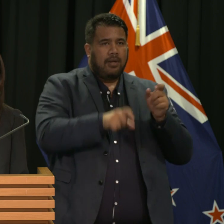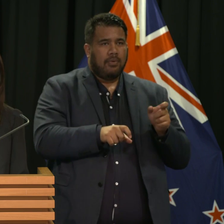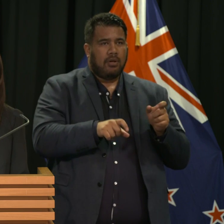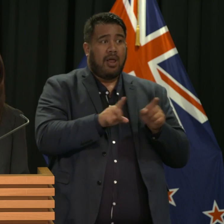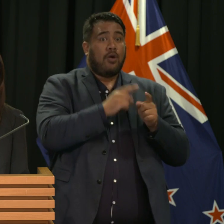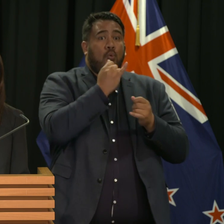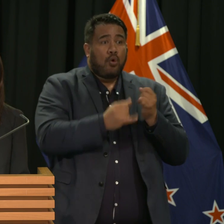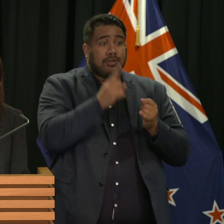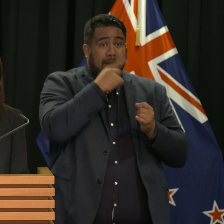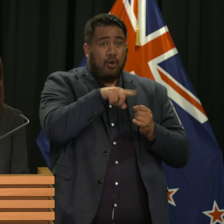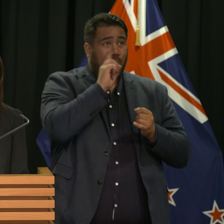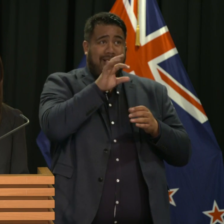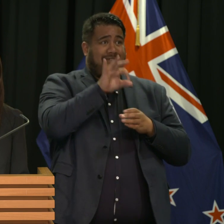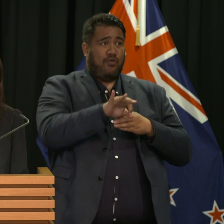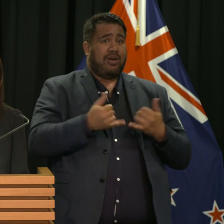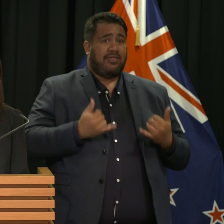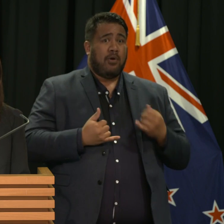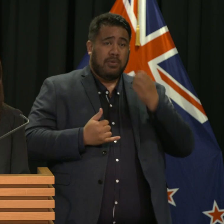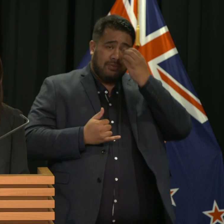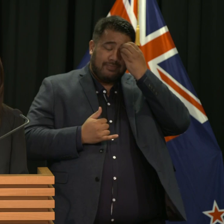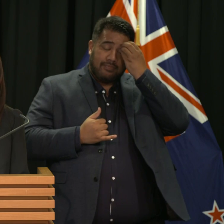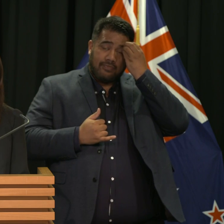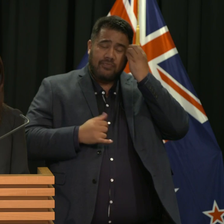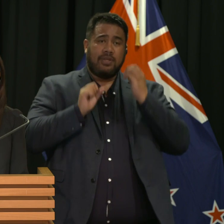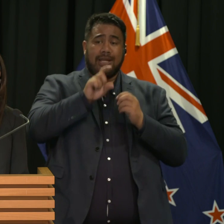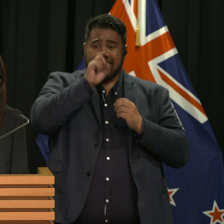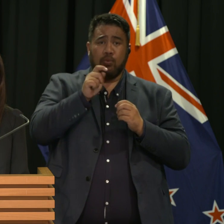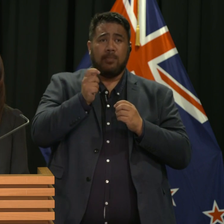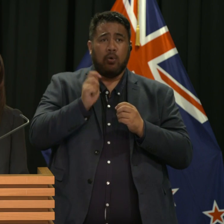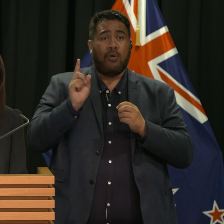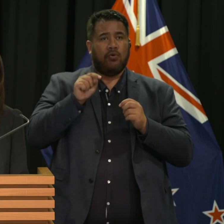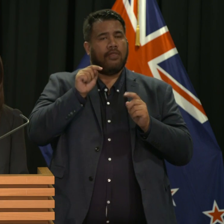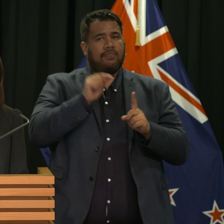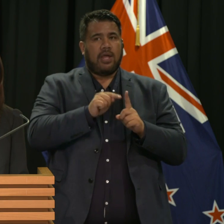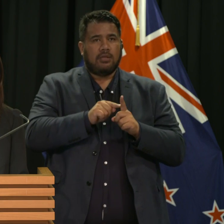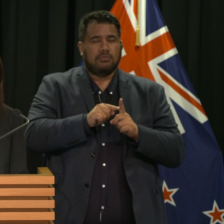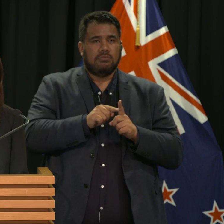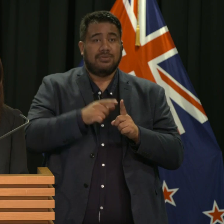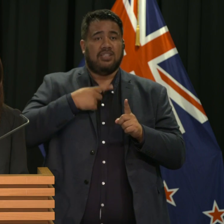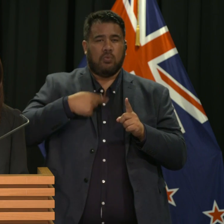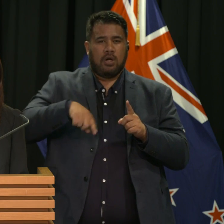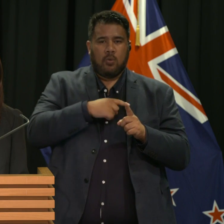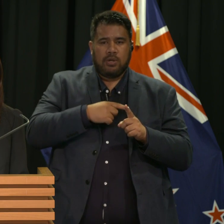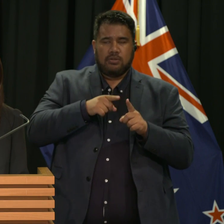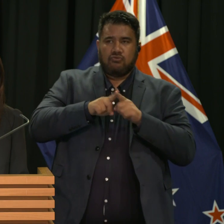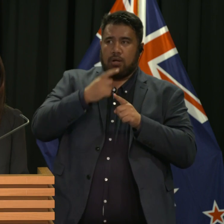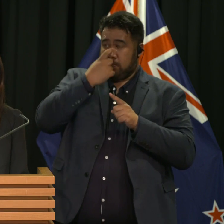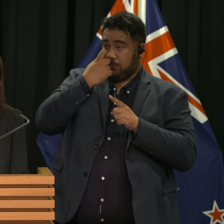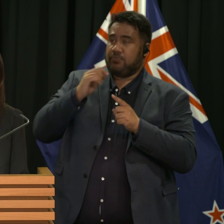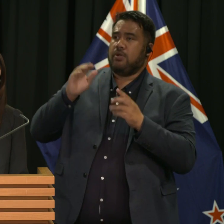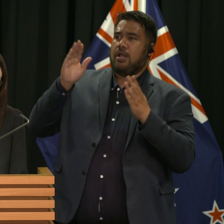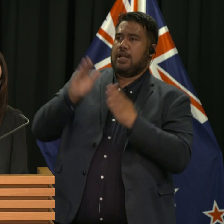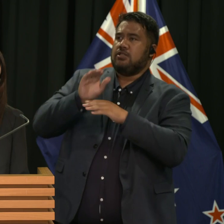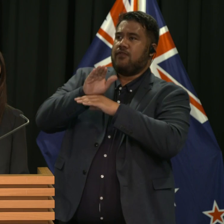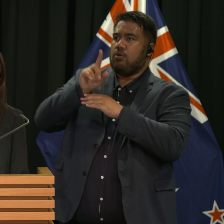those who are currently locked out. You know, that is what KiwiBuild has been all about. It's why we've cracked down on foreign speculators.